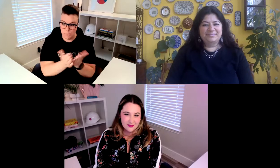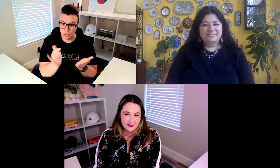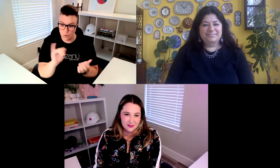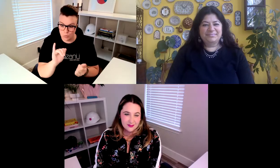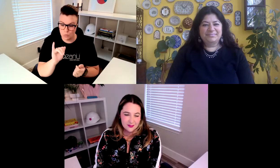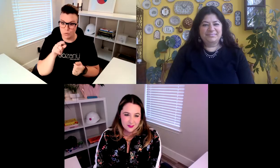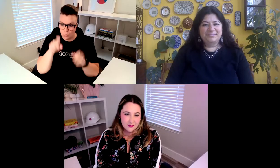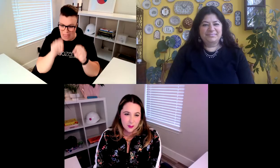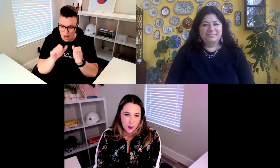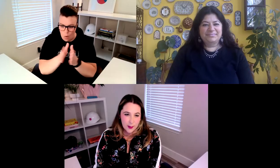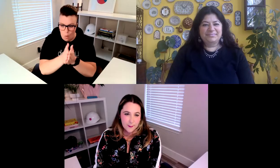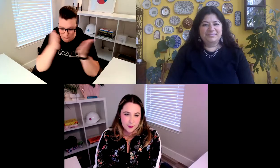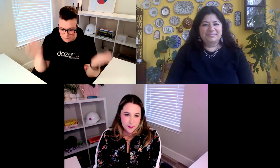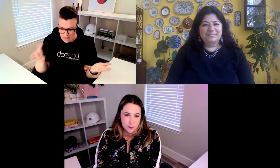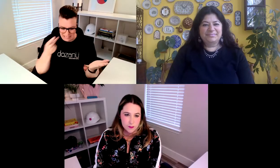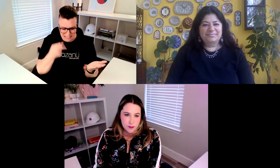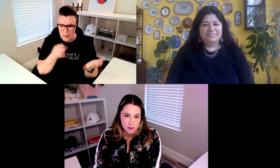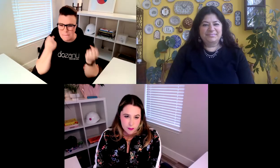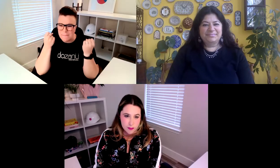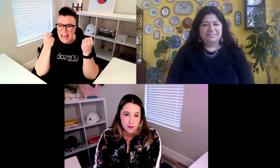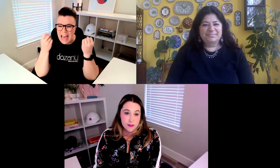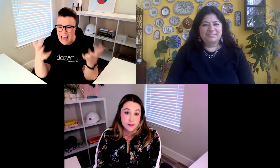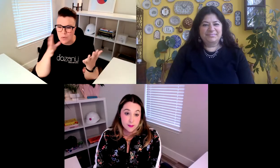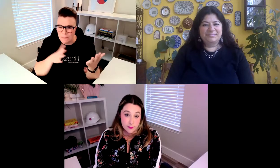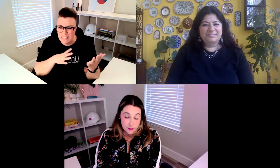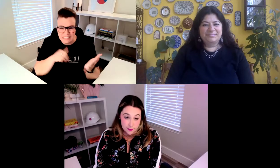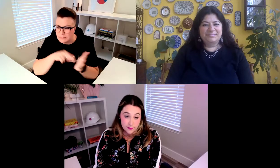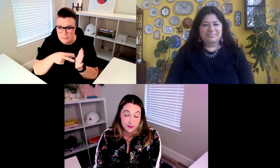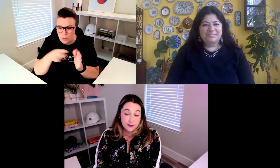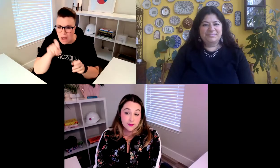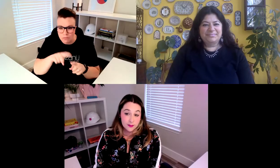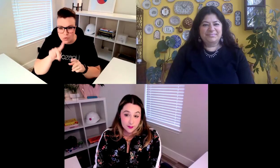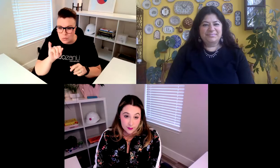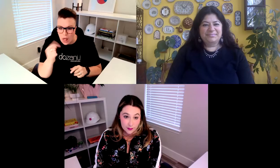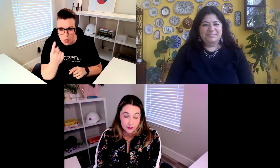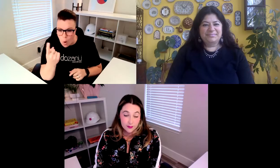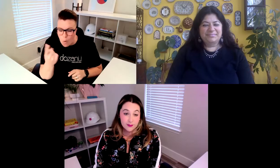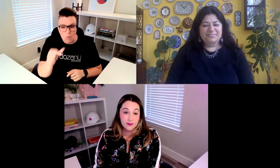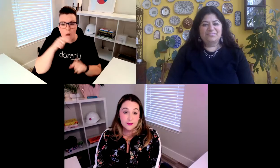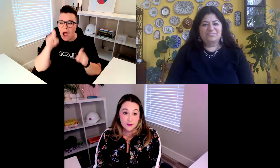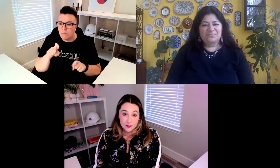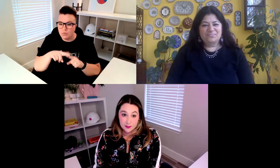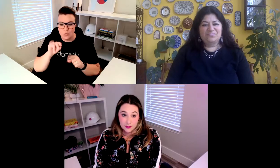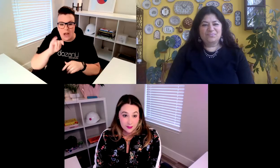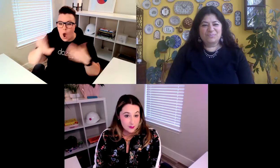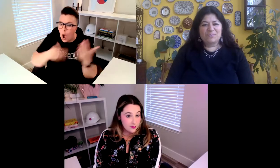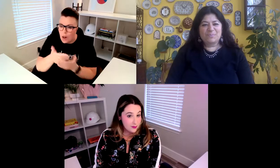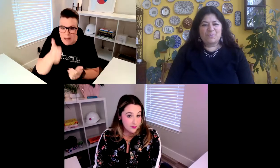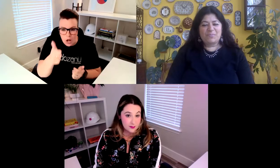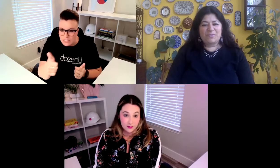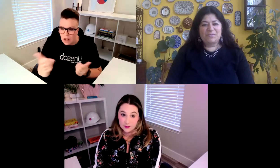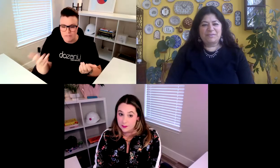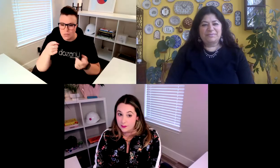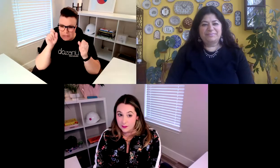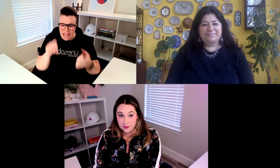think that goes back to the book as well, is that you can open the book and see there are so many women. You are not